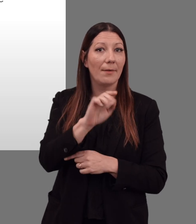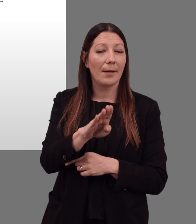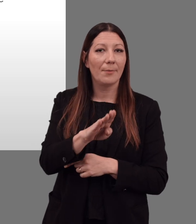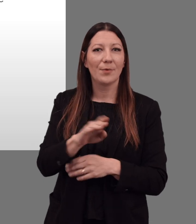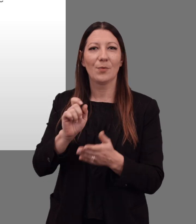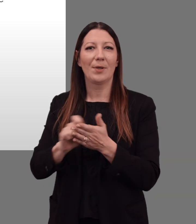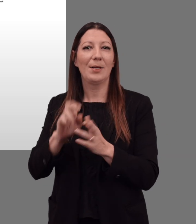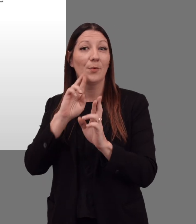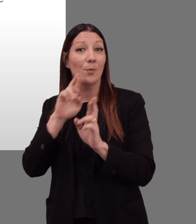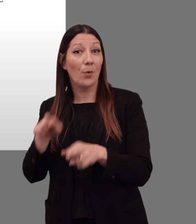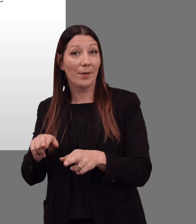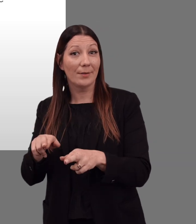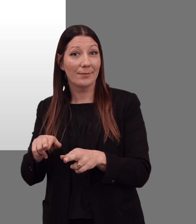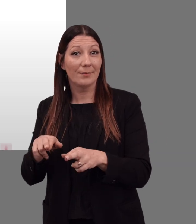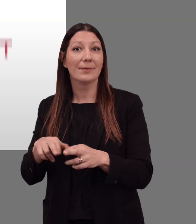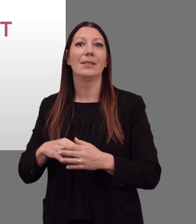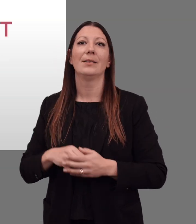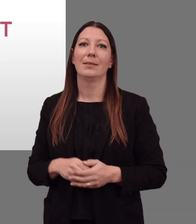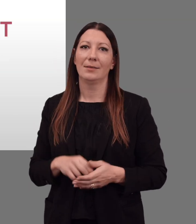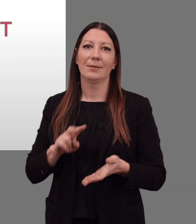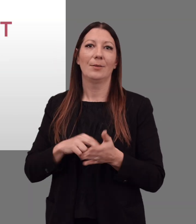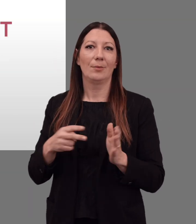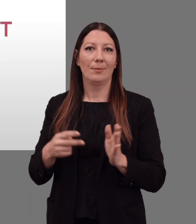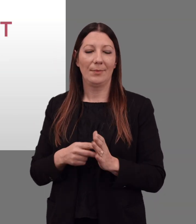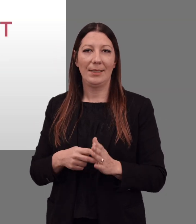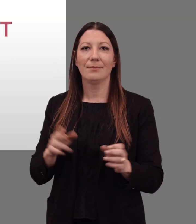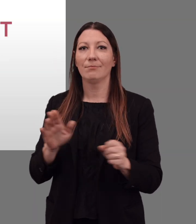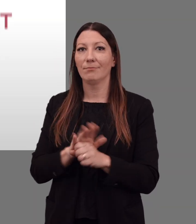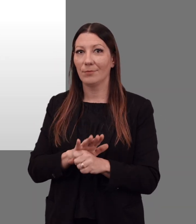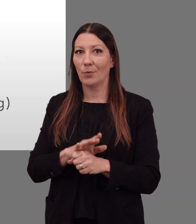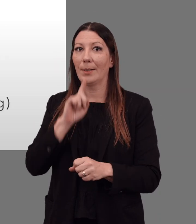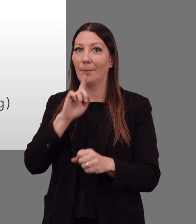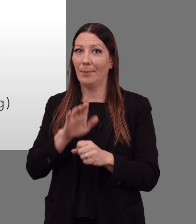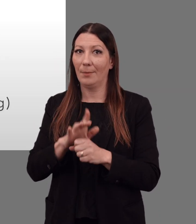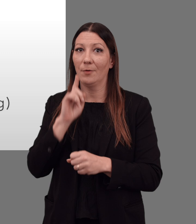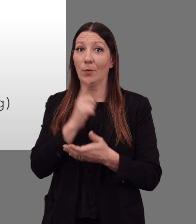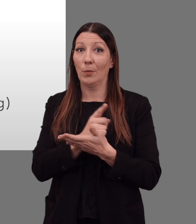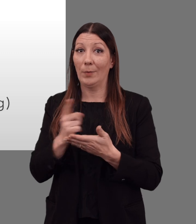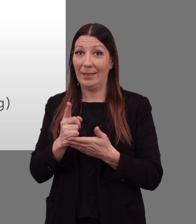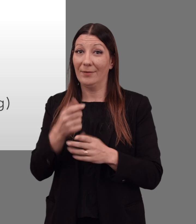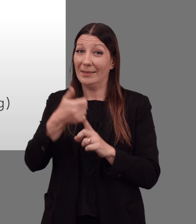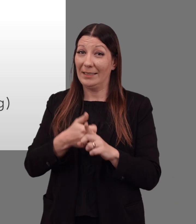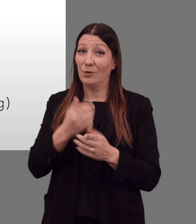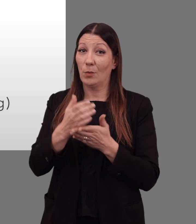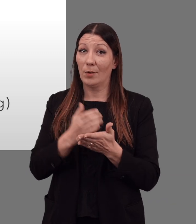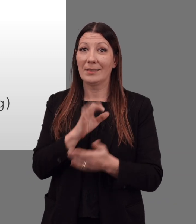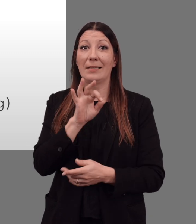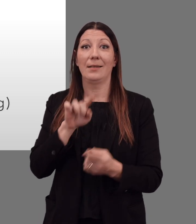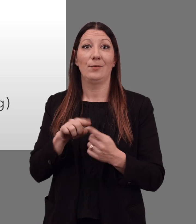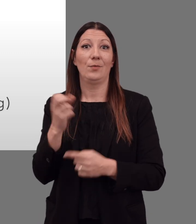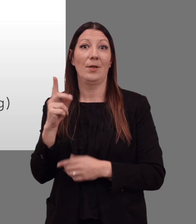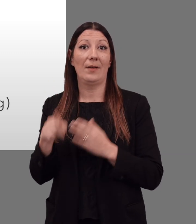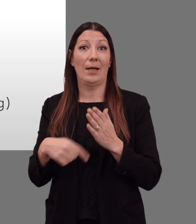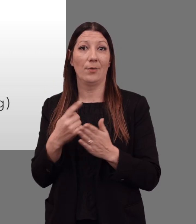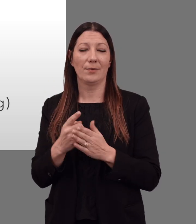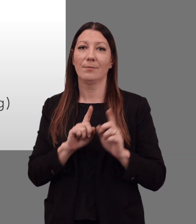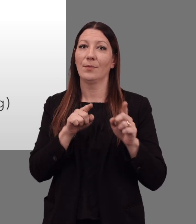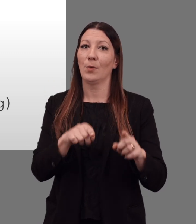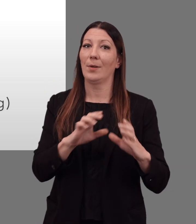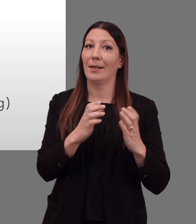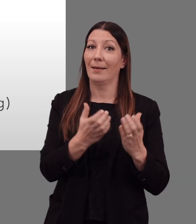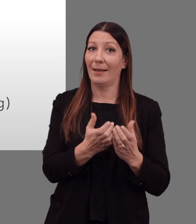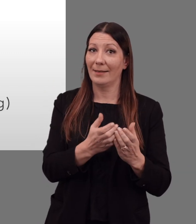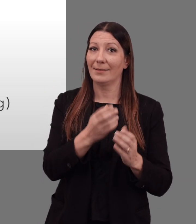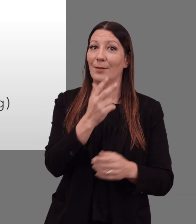report. Therefore, the total time commitment per week per course is 9 to 12 hours, 3 hours in class and 6 to 9